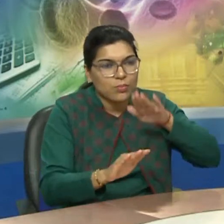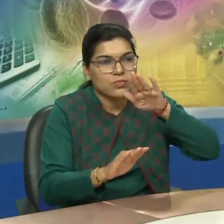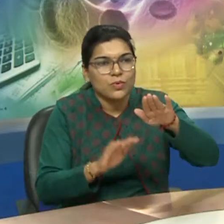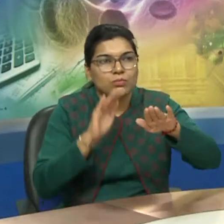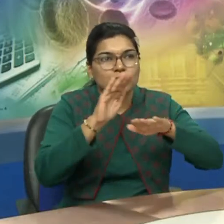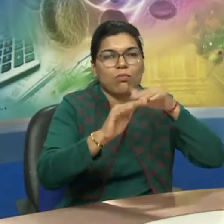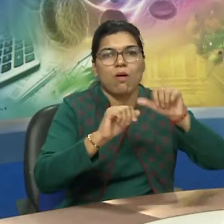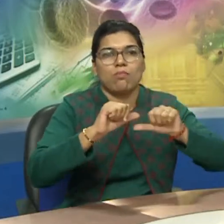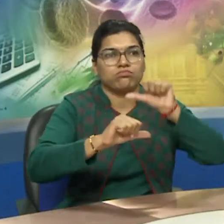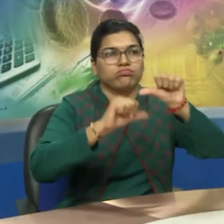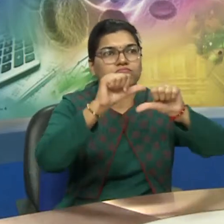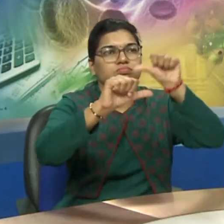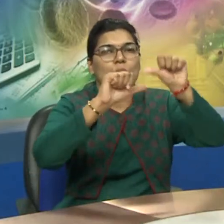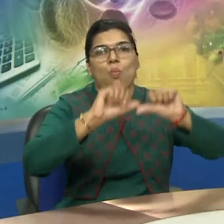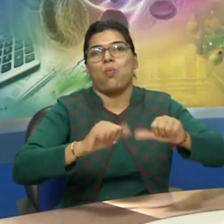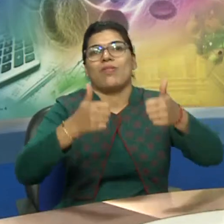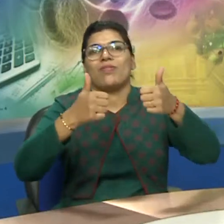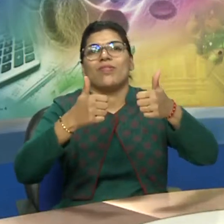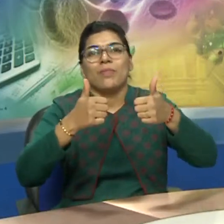a stepwise order.